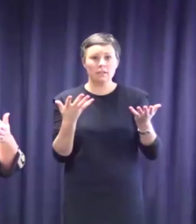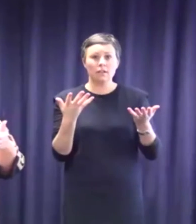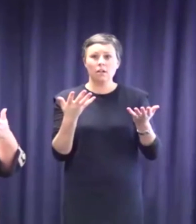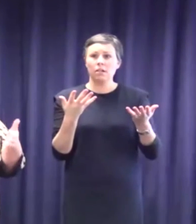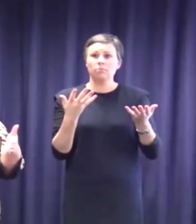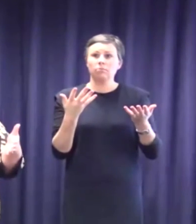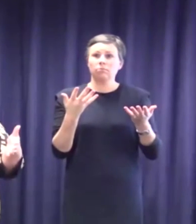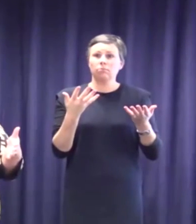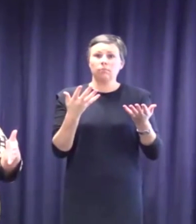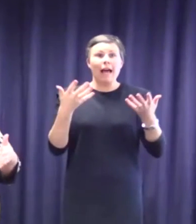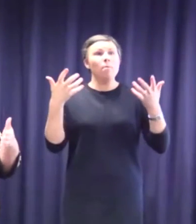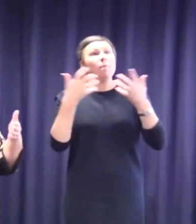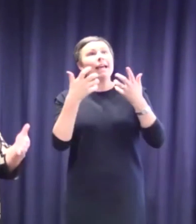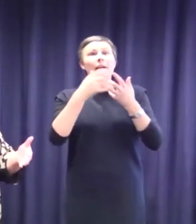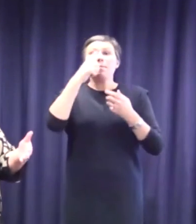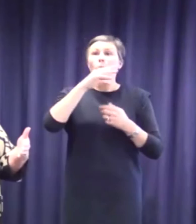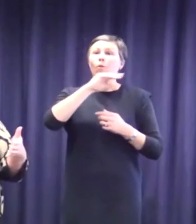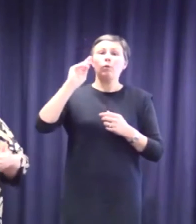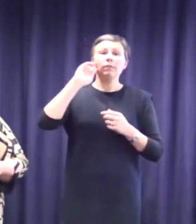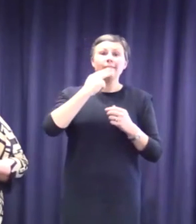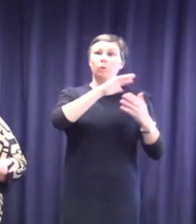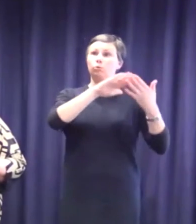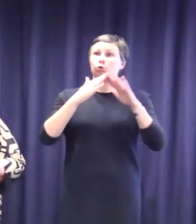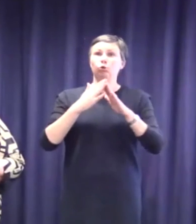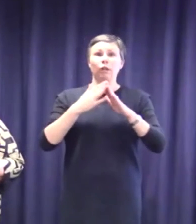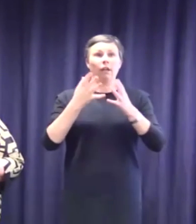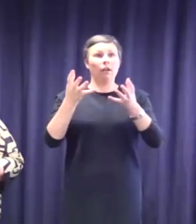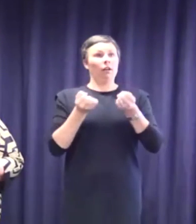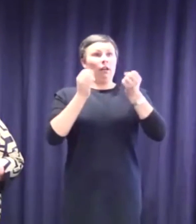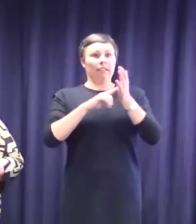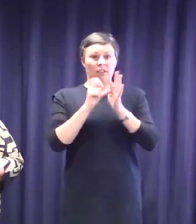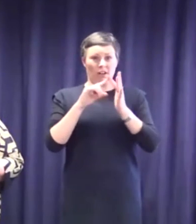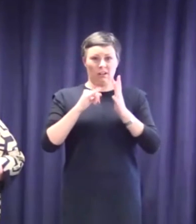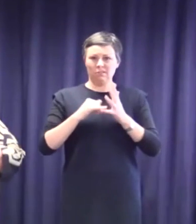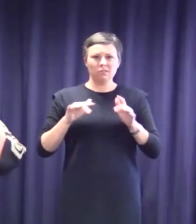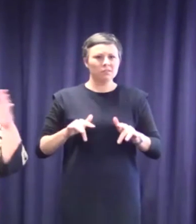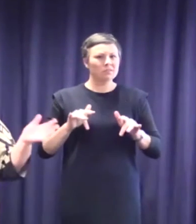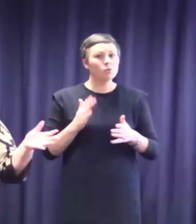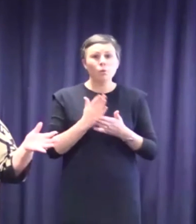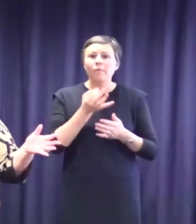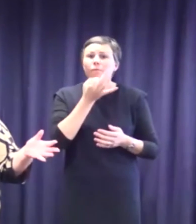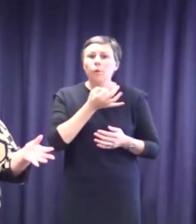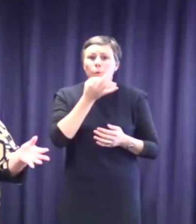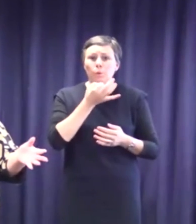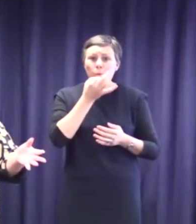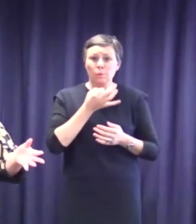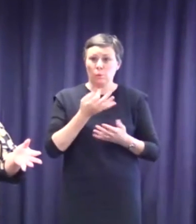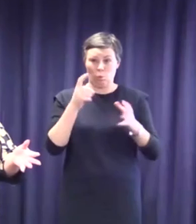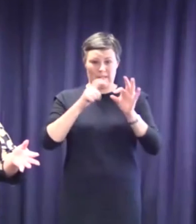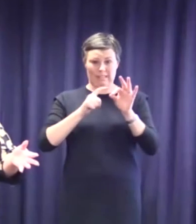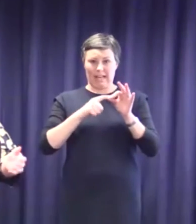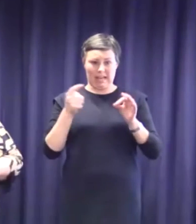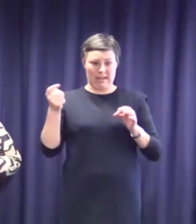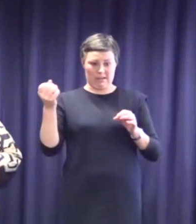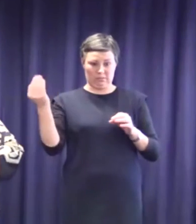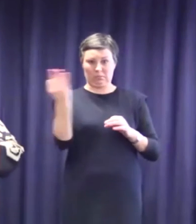lot of people from the deaf community who have packages under the NDIS at the moment. No, just about nobody in Queensland has